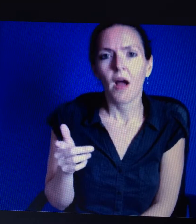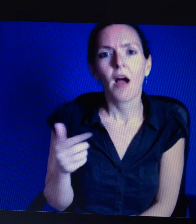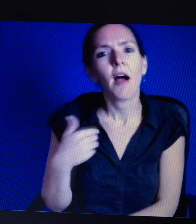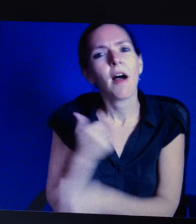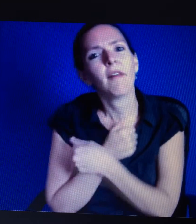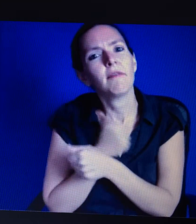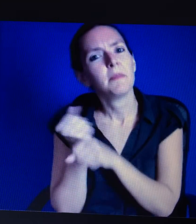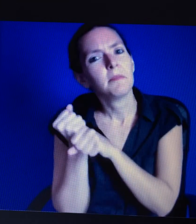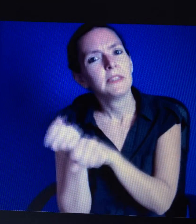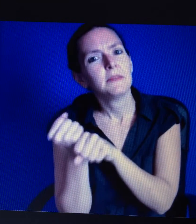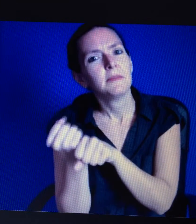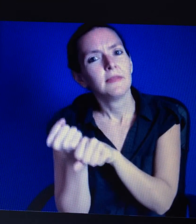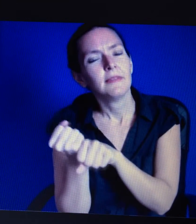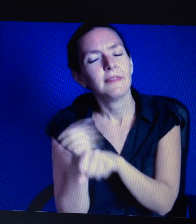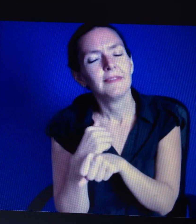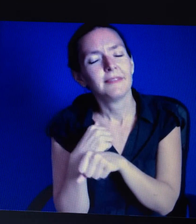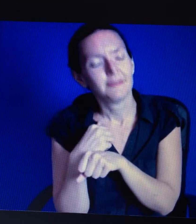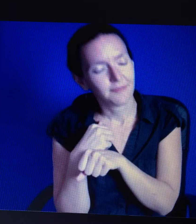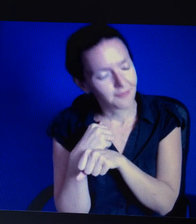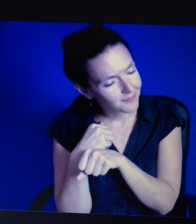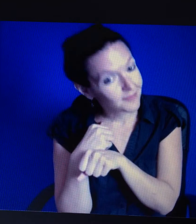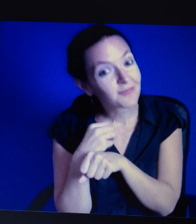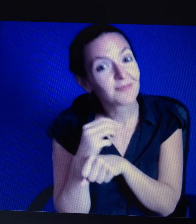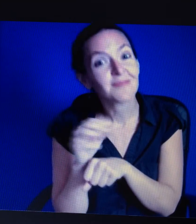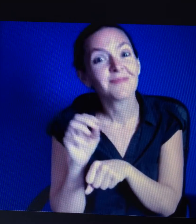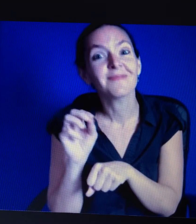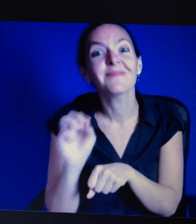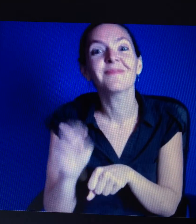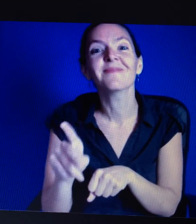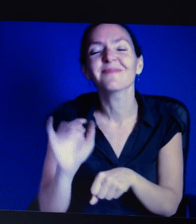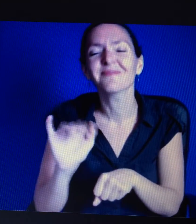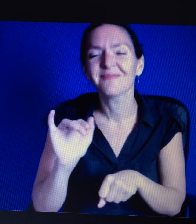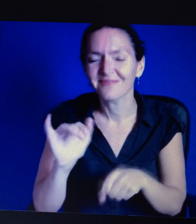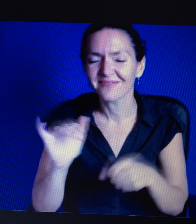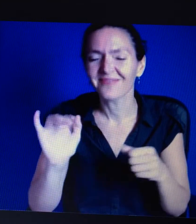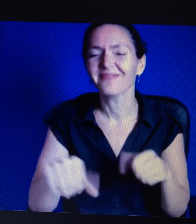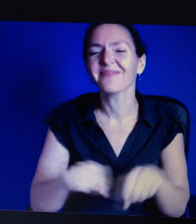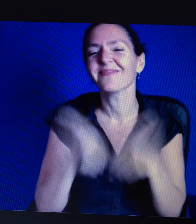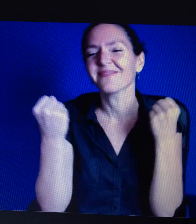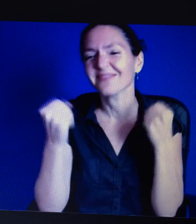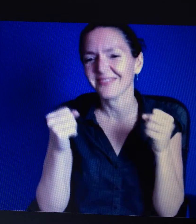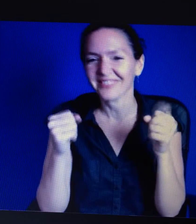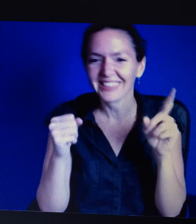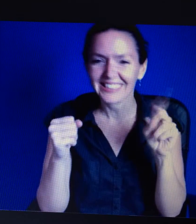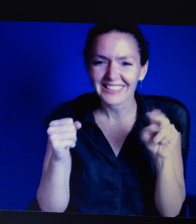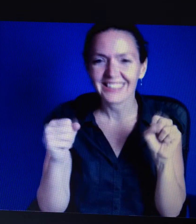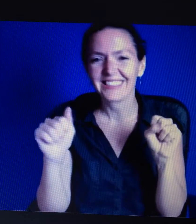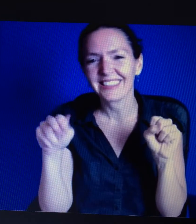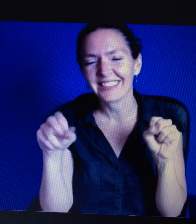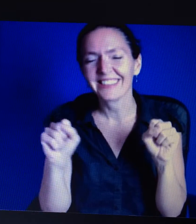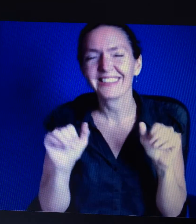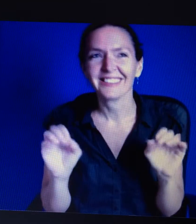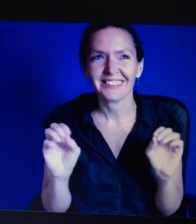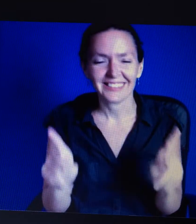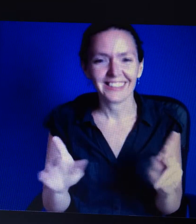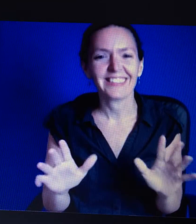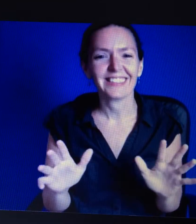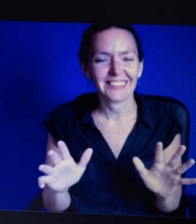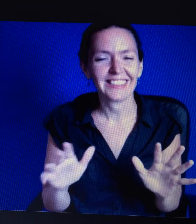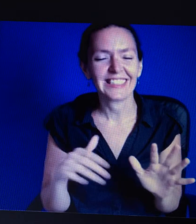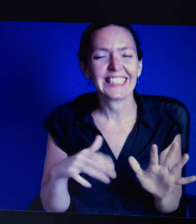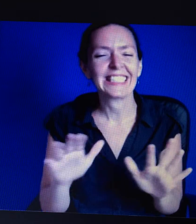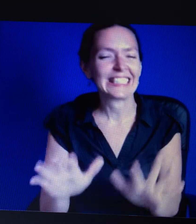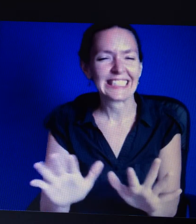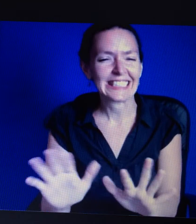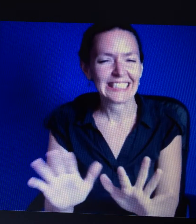Why is your name John? Oh, I love baseball. Yeah, but okay, you broke the rules of DNS and